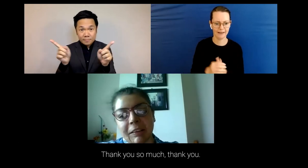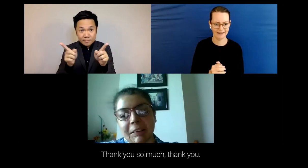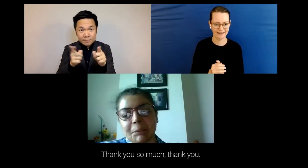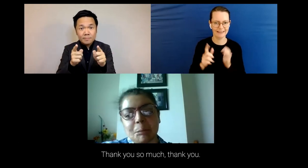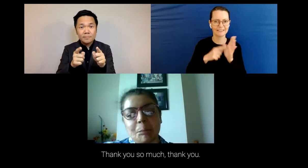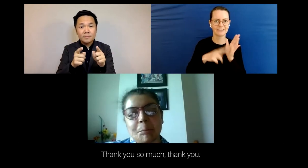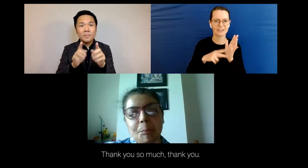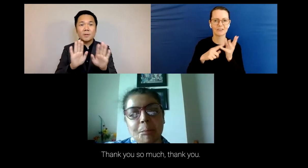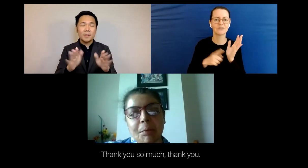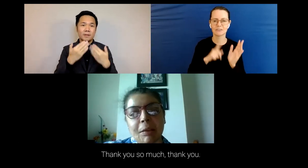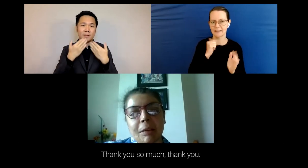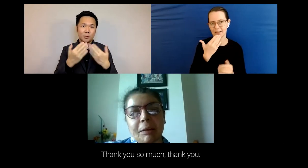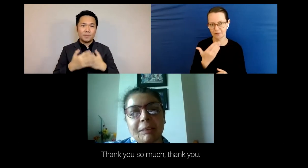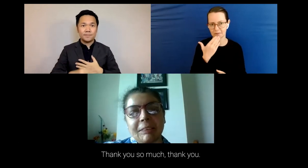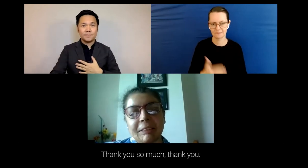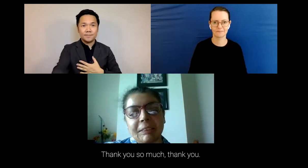much. Thank you.